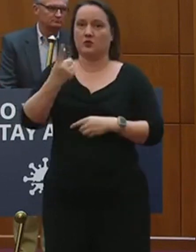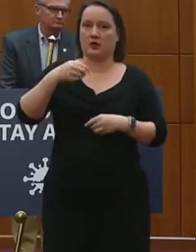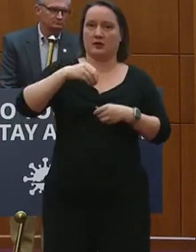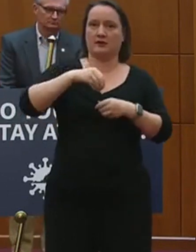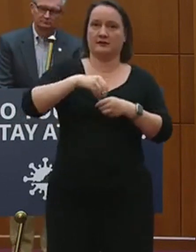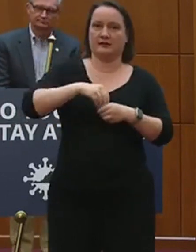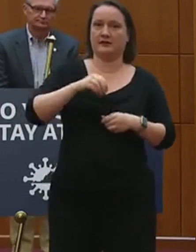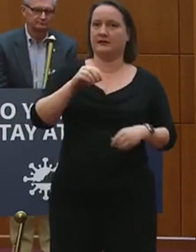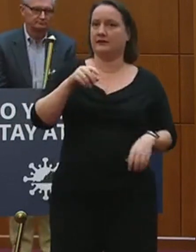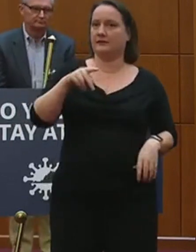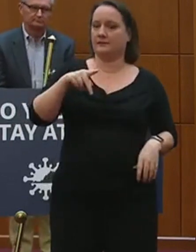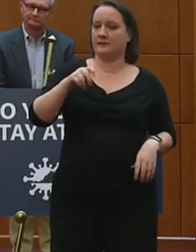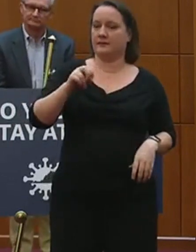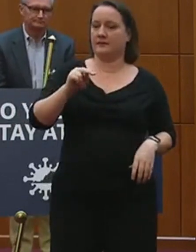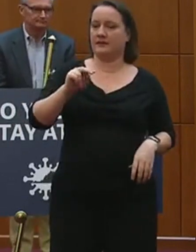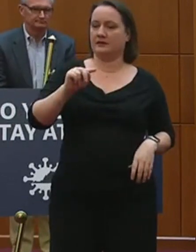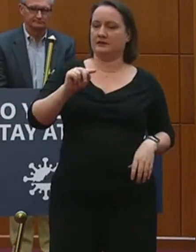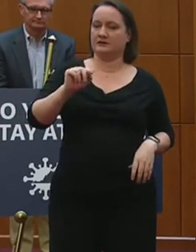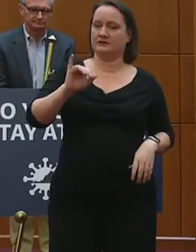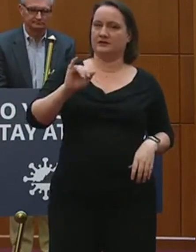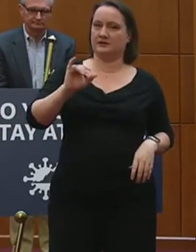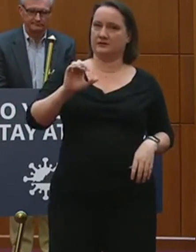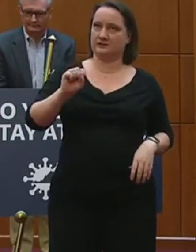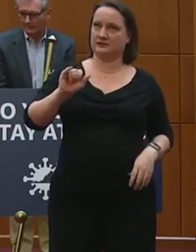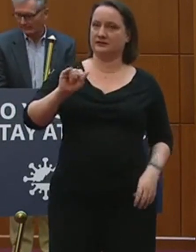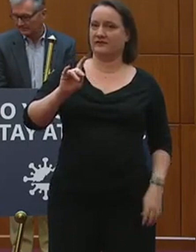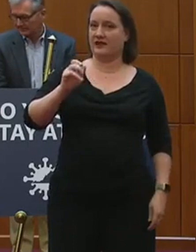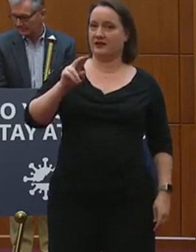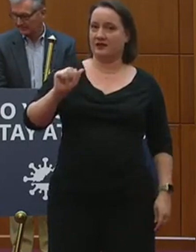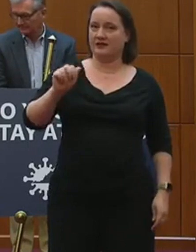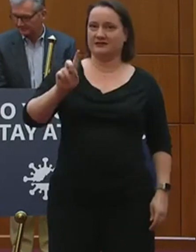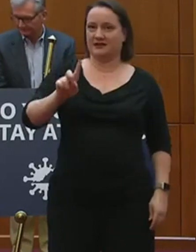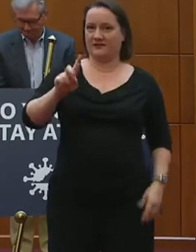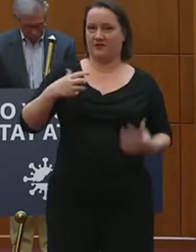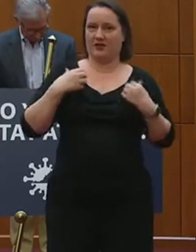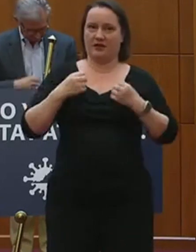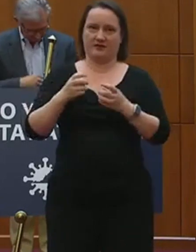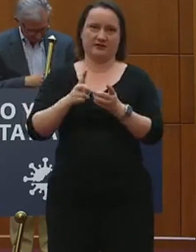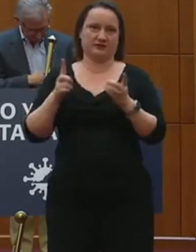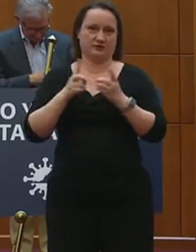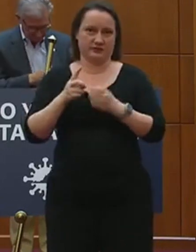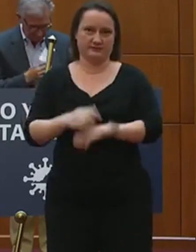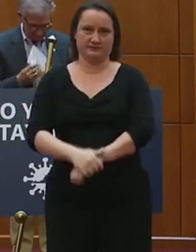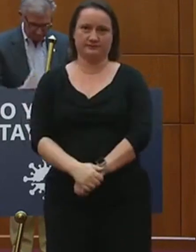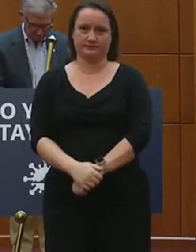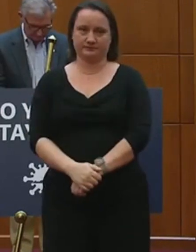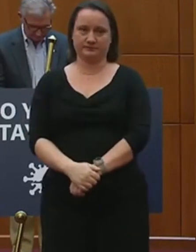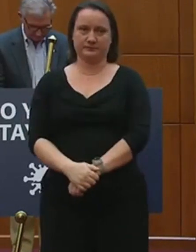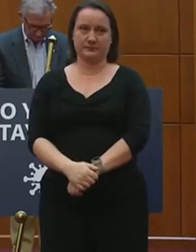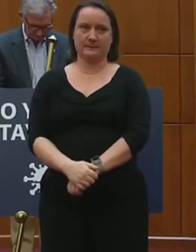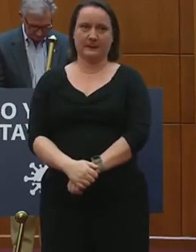Pennsylvania Danville Health District. Thank you. Sorry. Thank you, Dr. Peek.